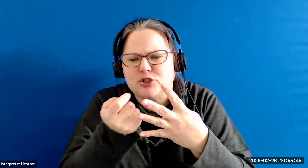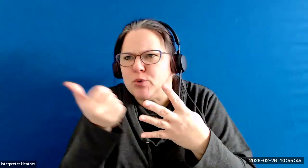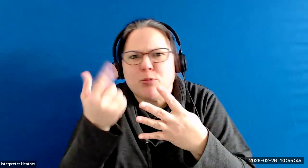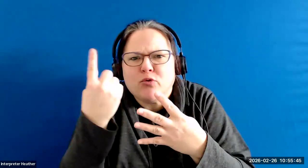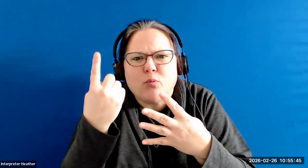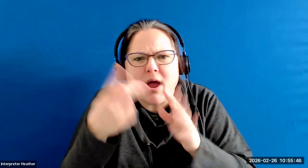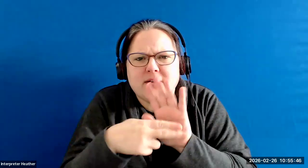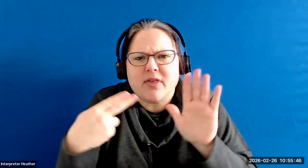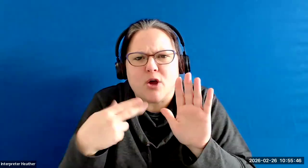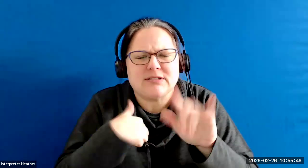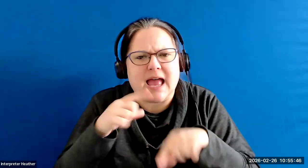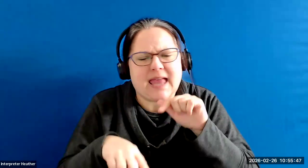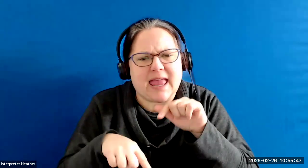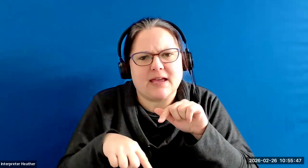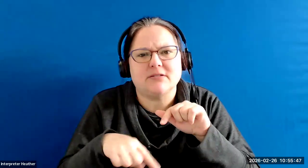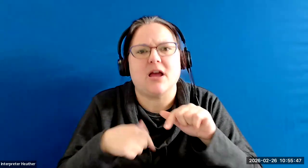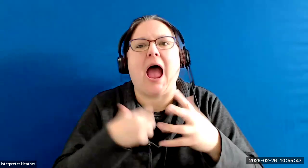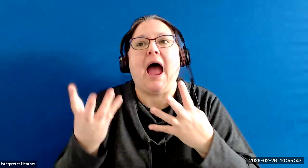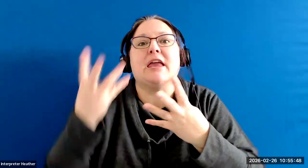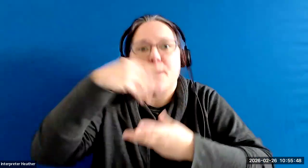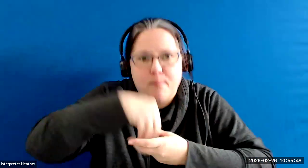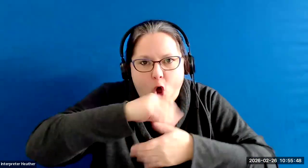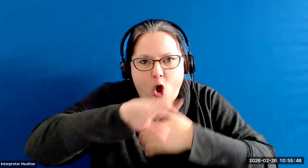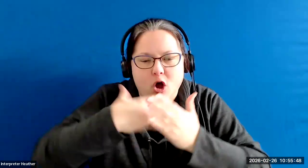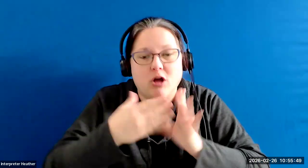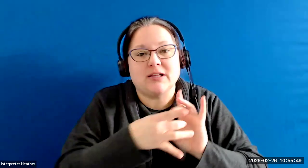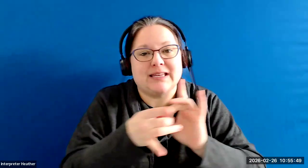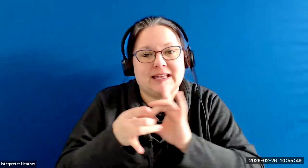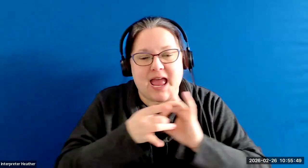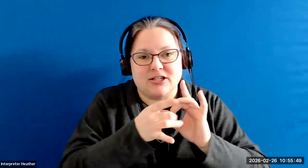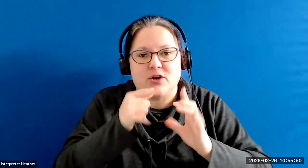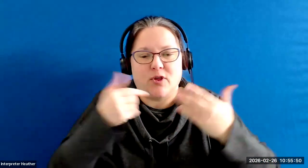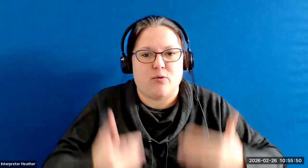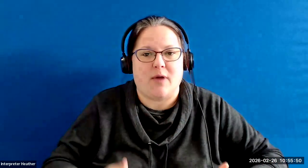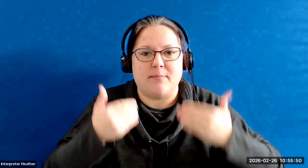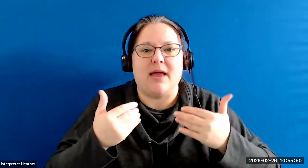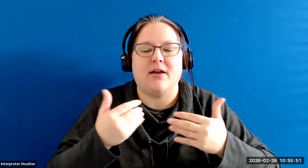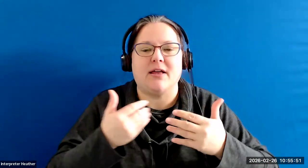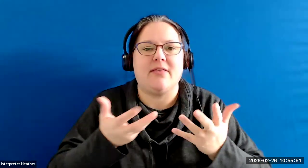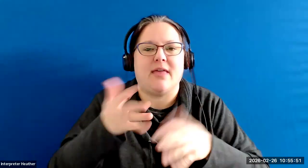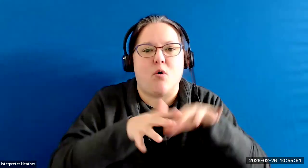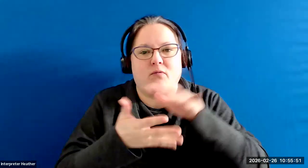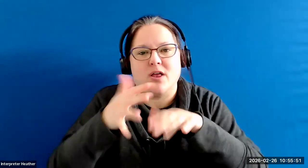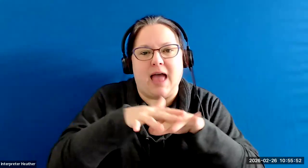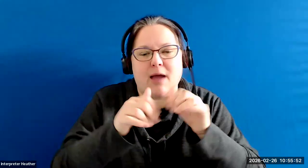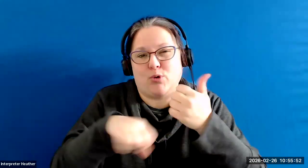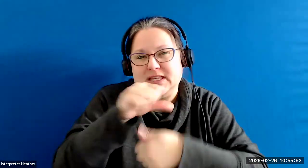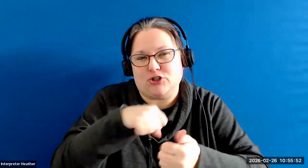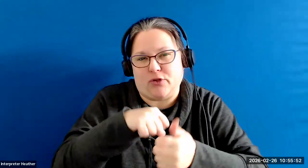just isolate it. It's all connected and in conversation with each other.